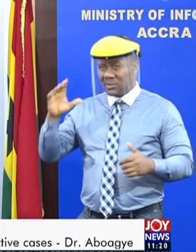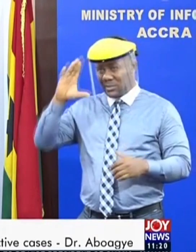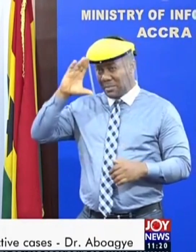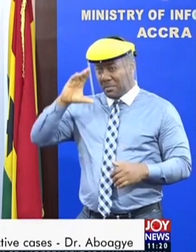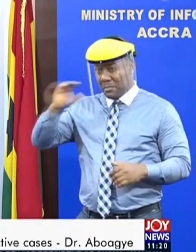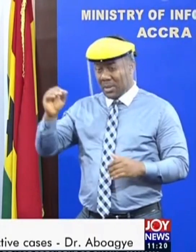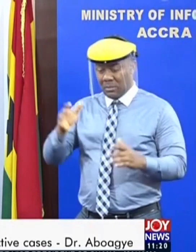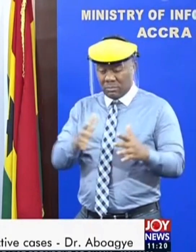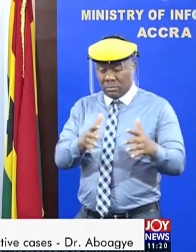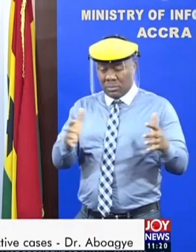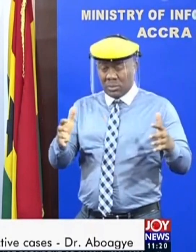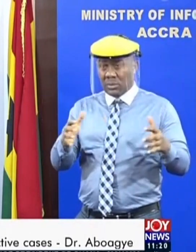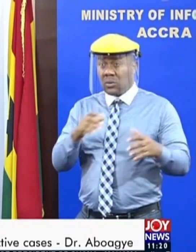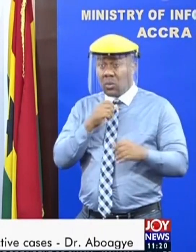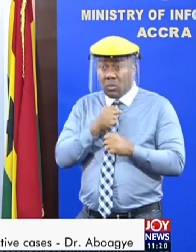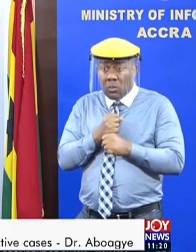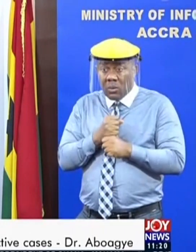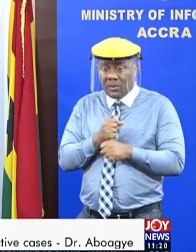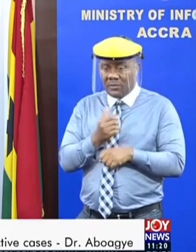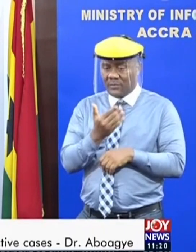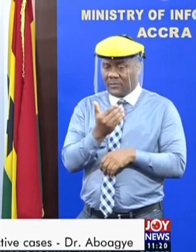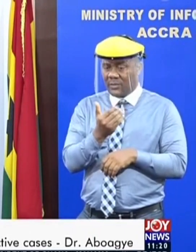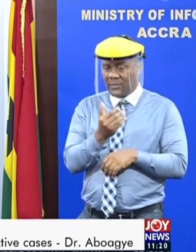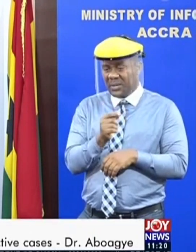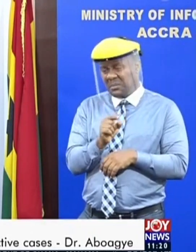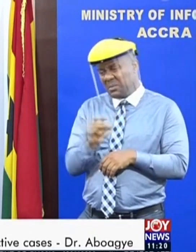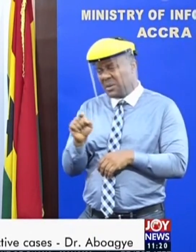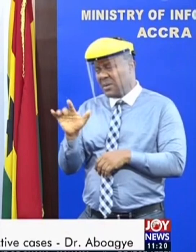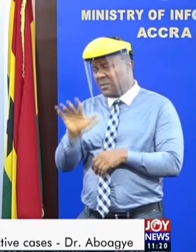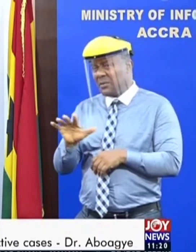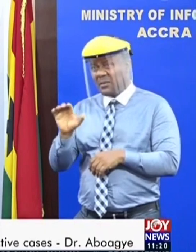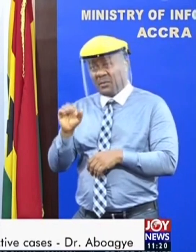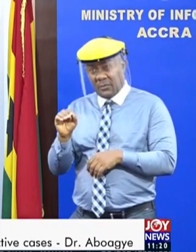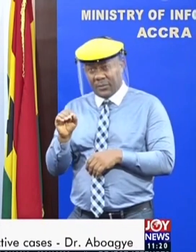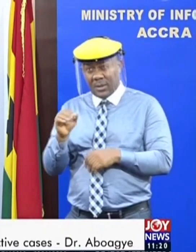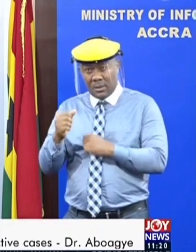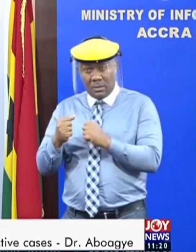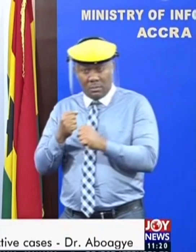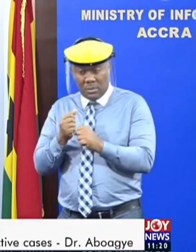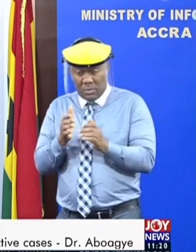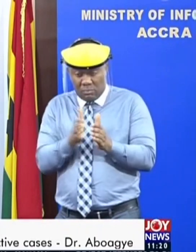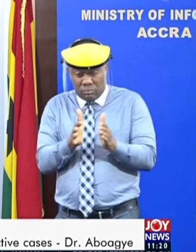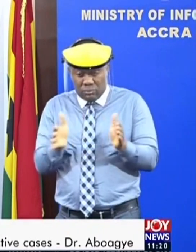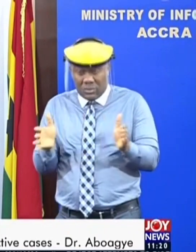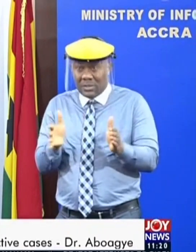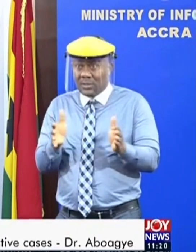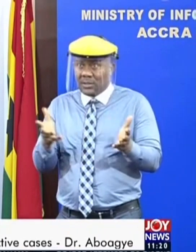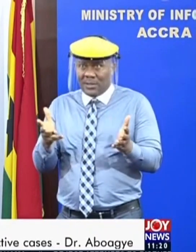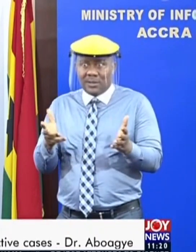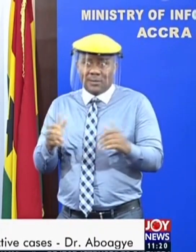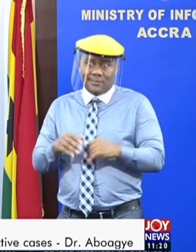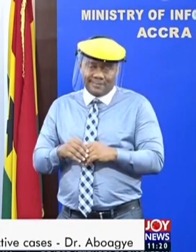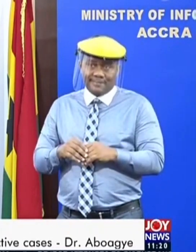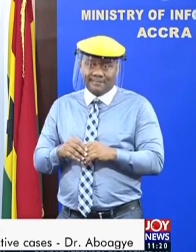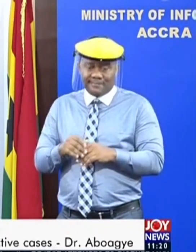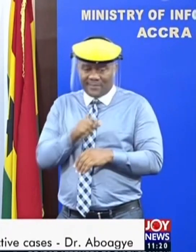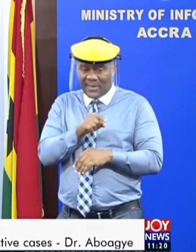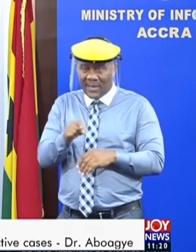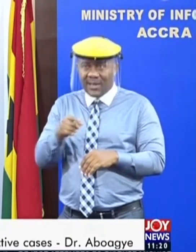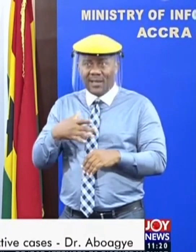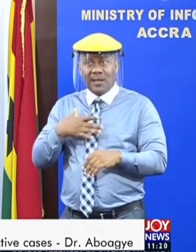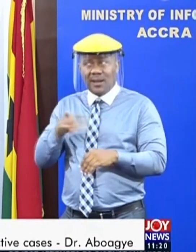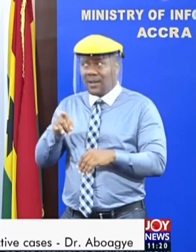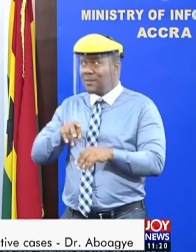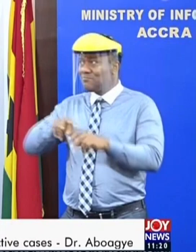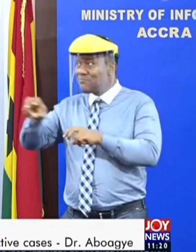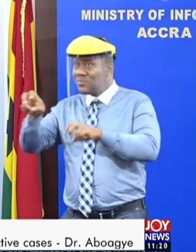they range between the ages of 15 and about 50. And that is where movement is high. These are the active group, and that's where we're also